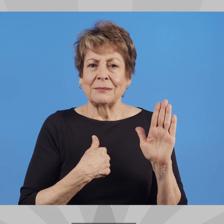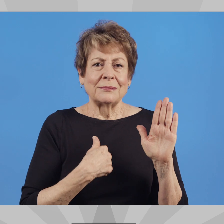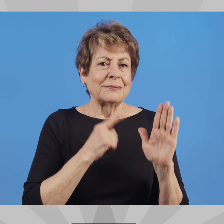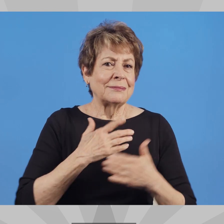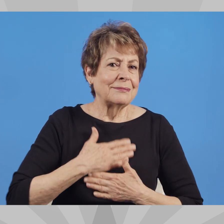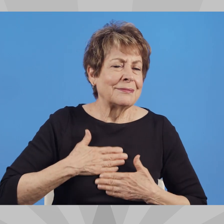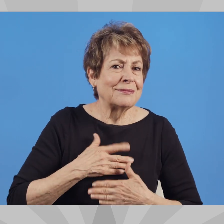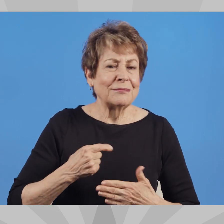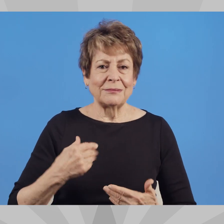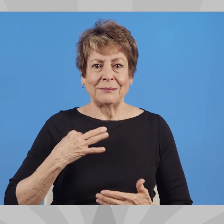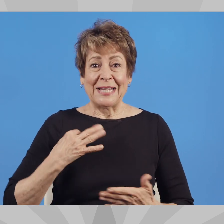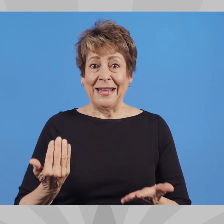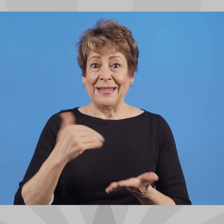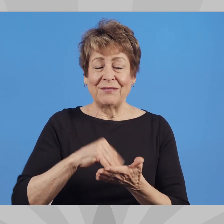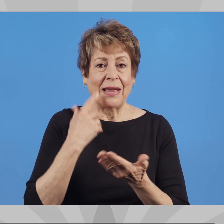Statement.